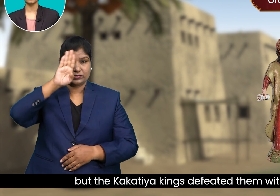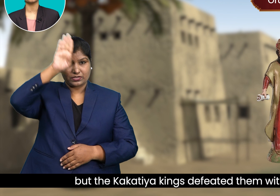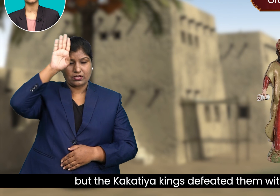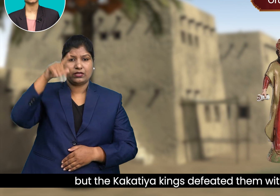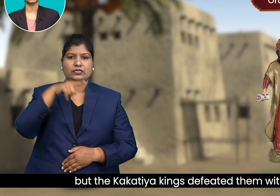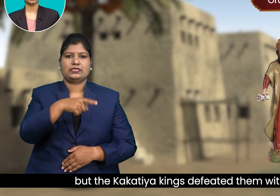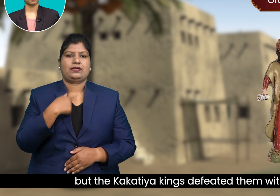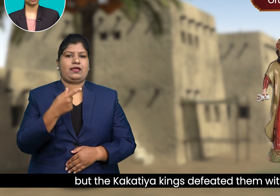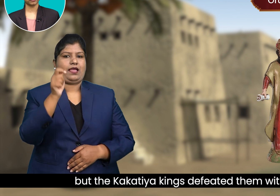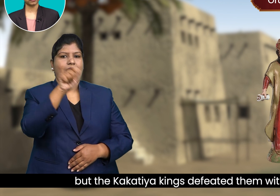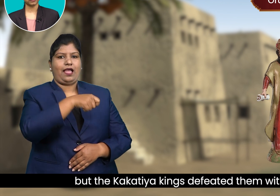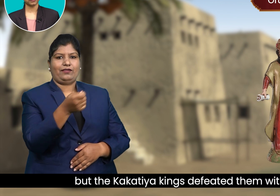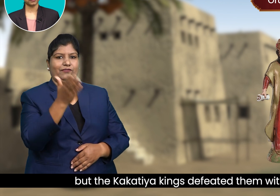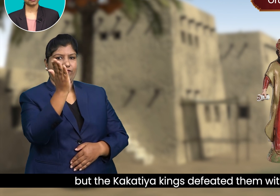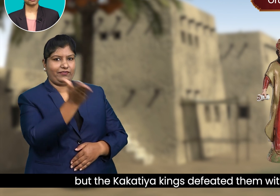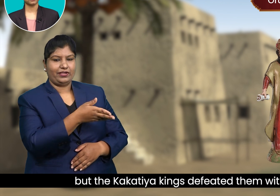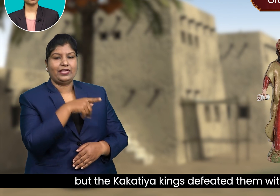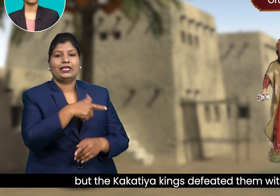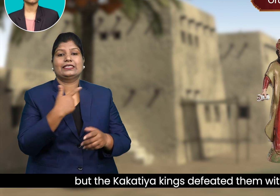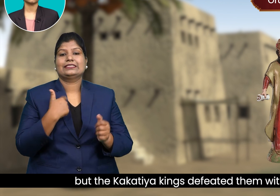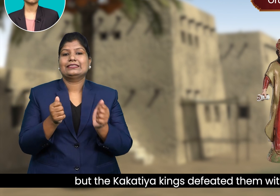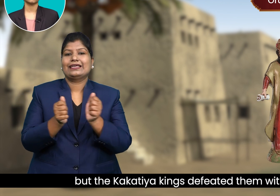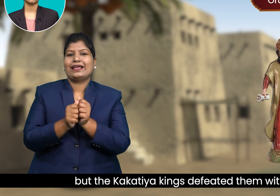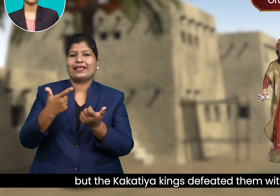with armies.